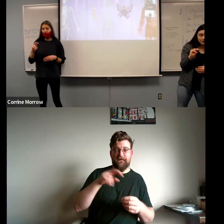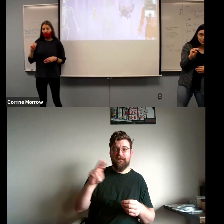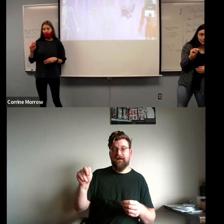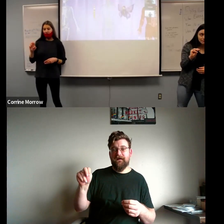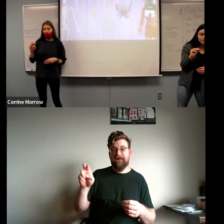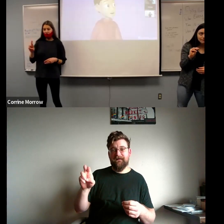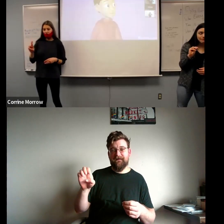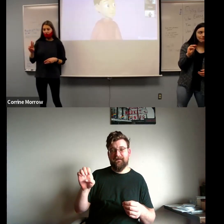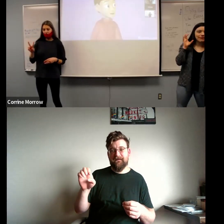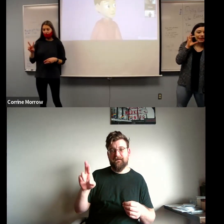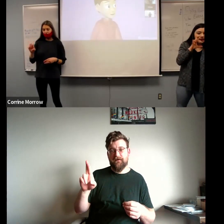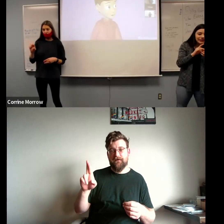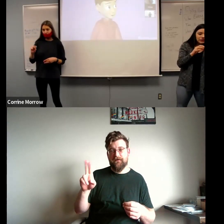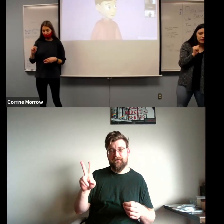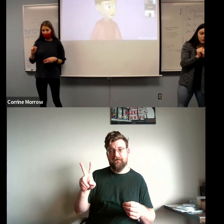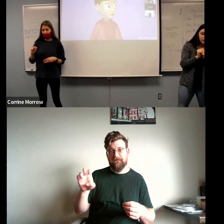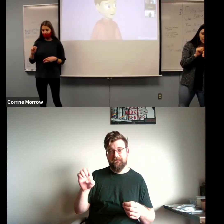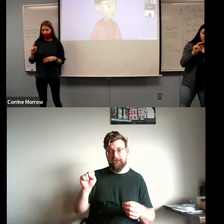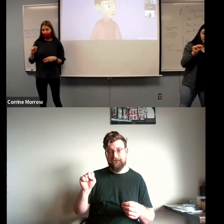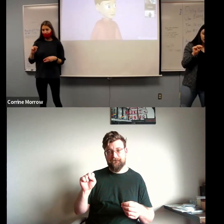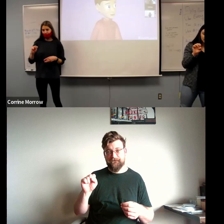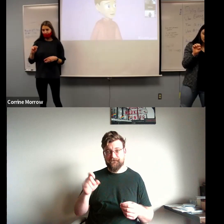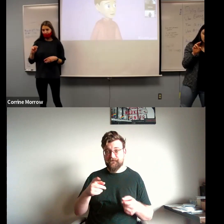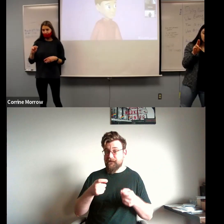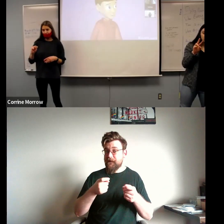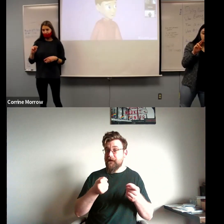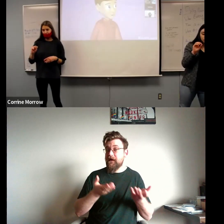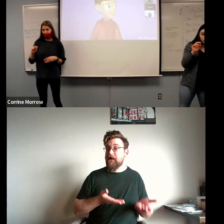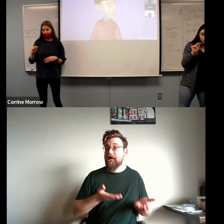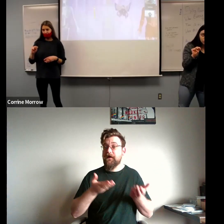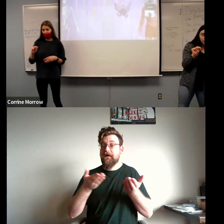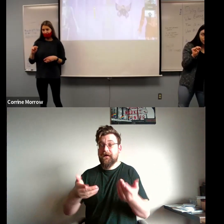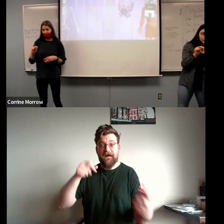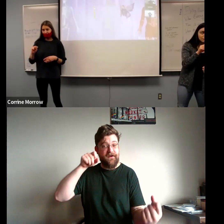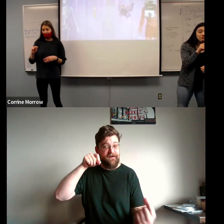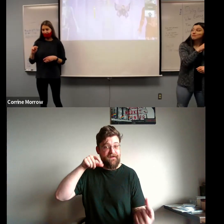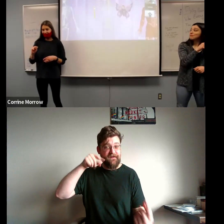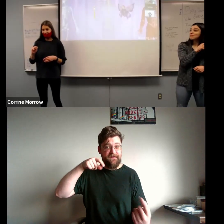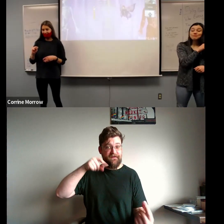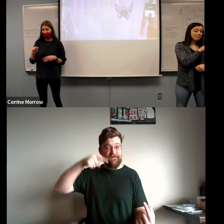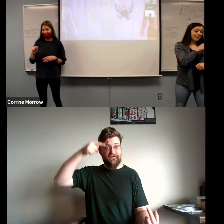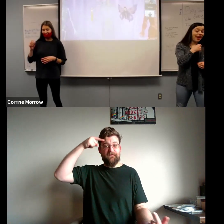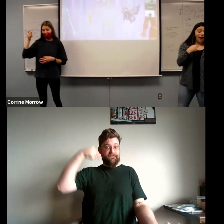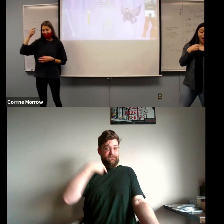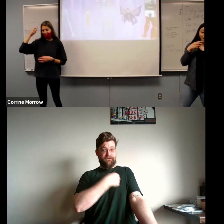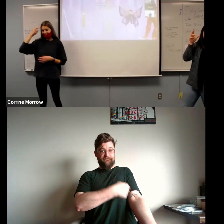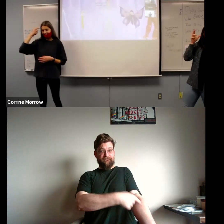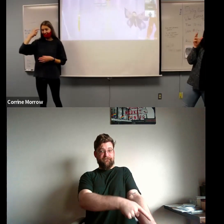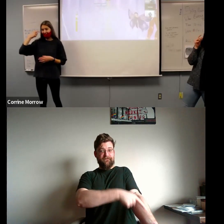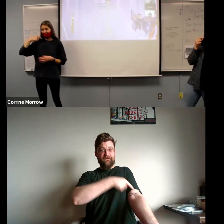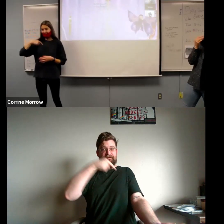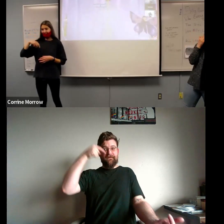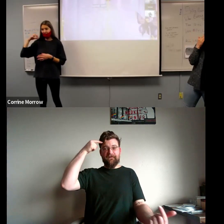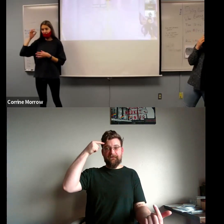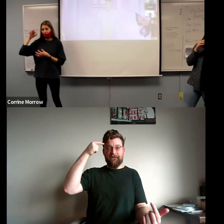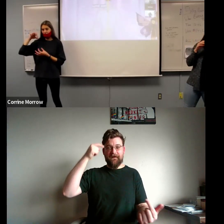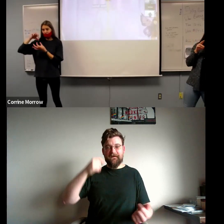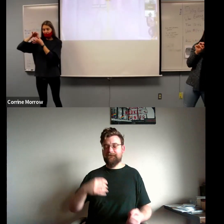body. I heard that the nerves carry messages back and forth. That's right. Nerves generally connect to the brain